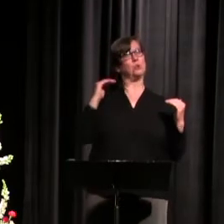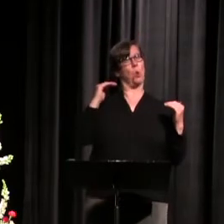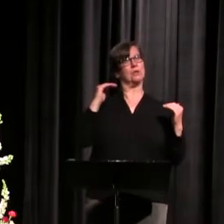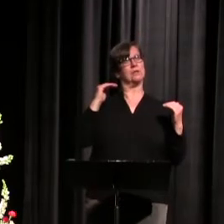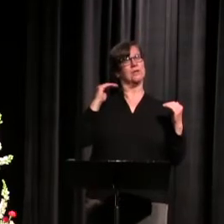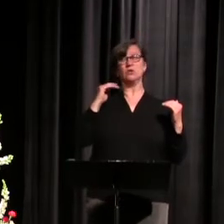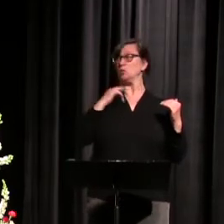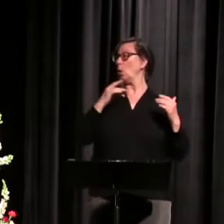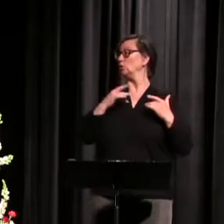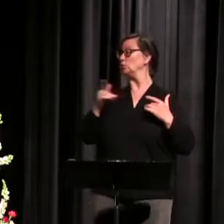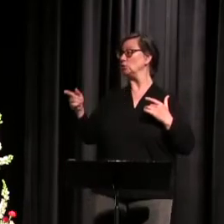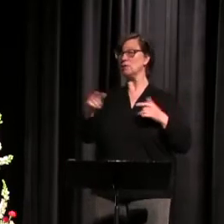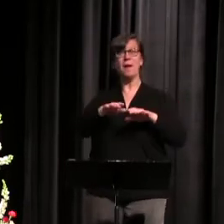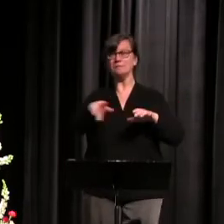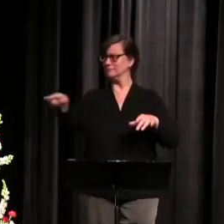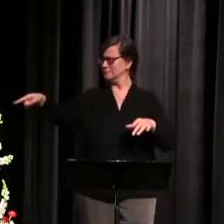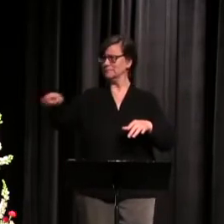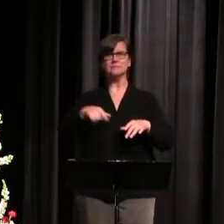I conquered my fear tonight.